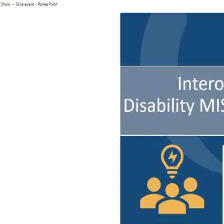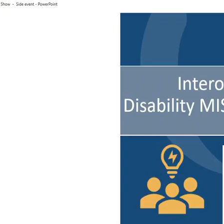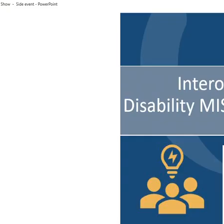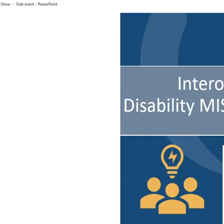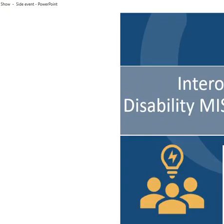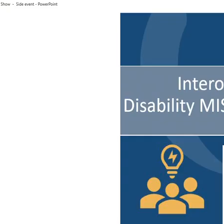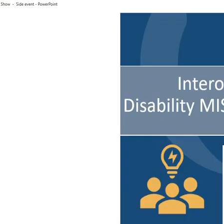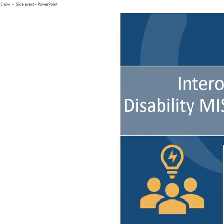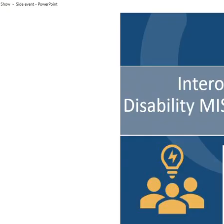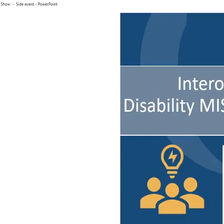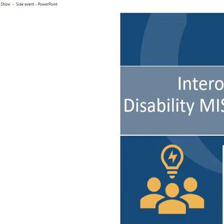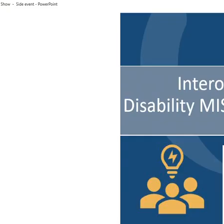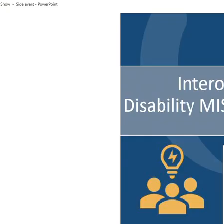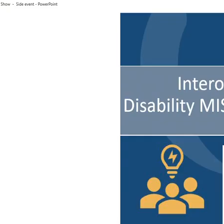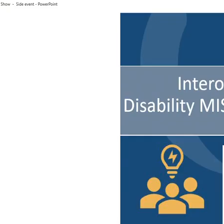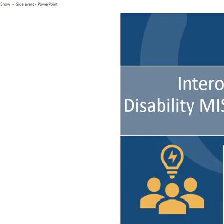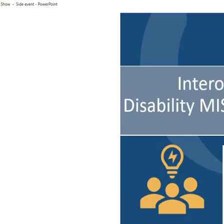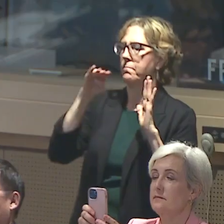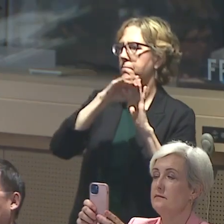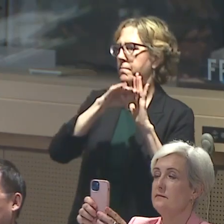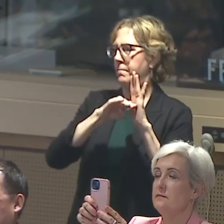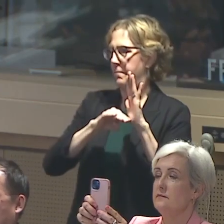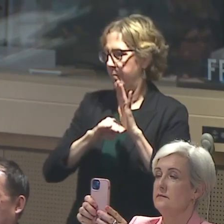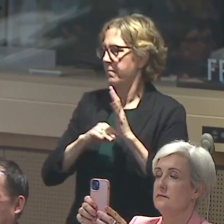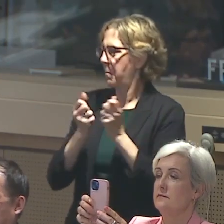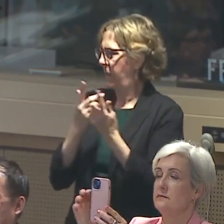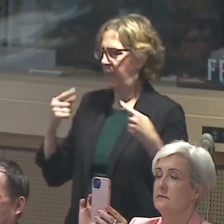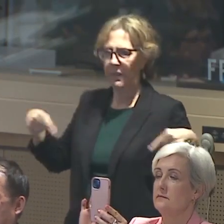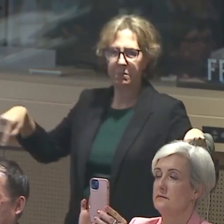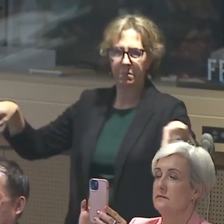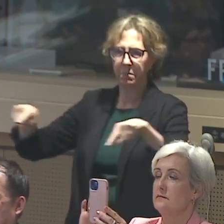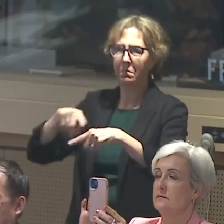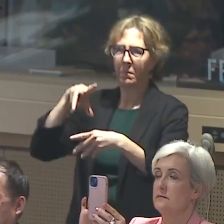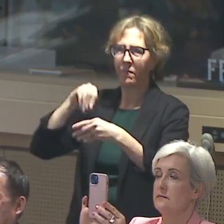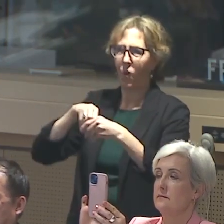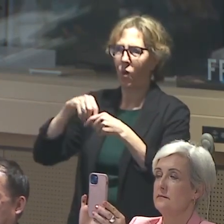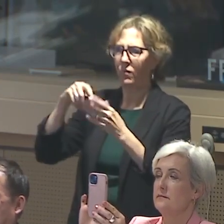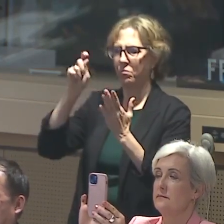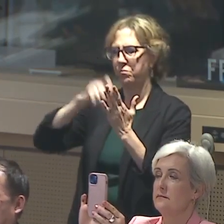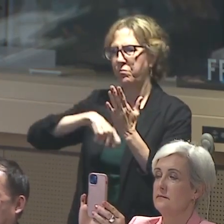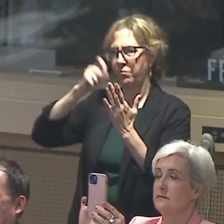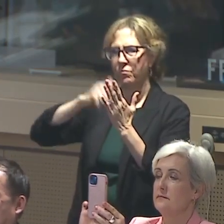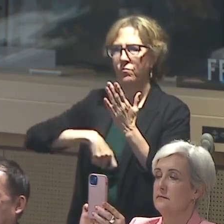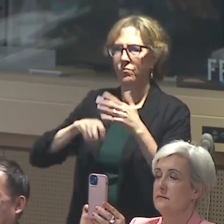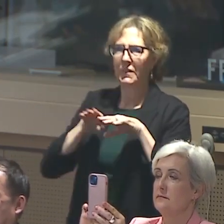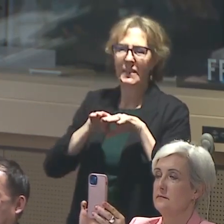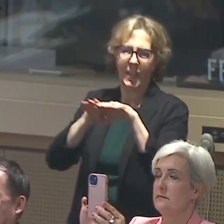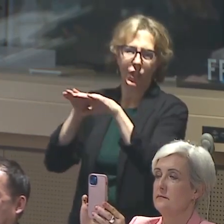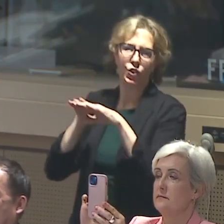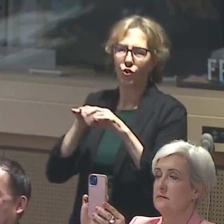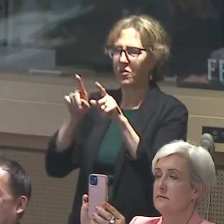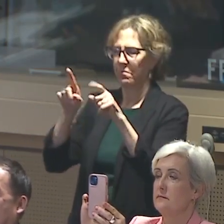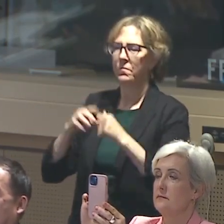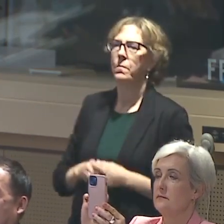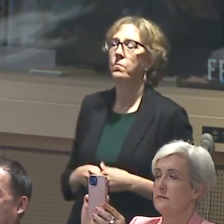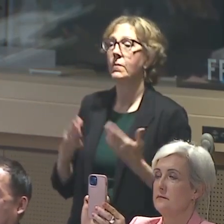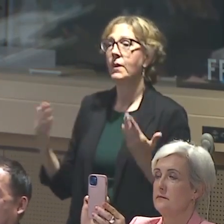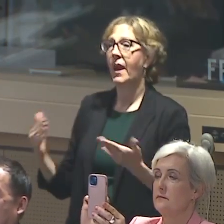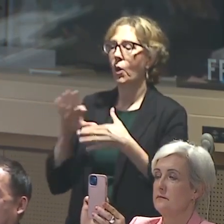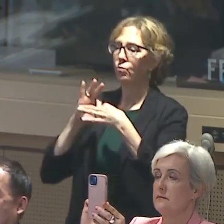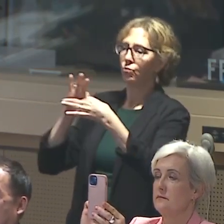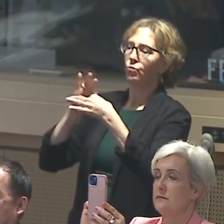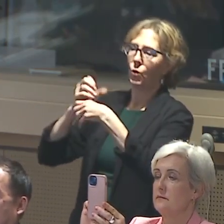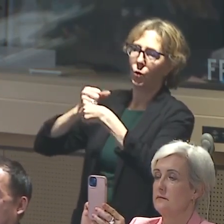the standards. I think many of us were involved actually in their development. And we are now working with DCI